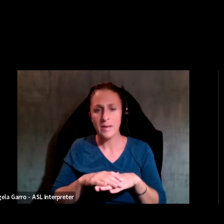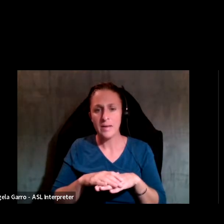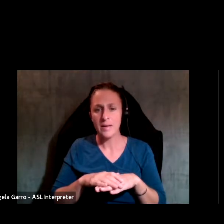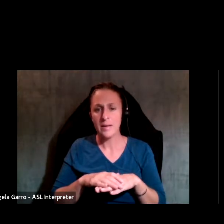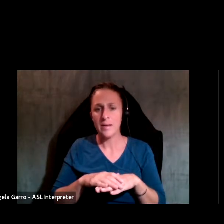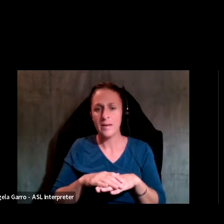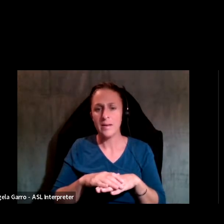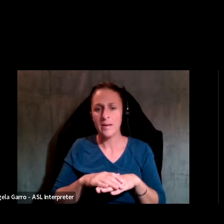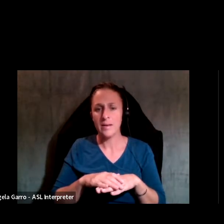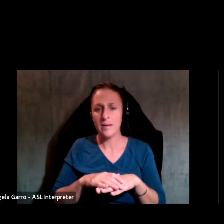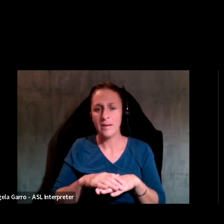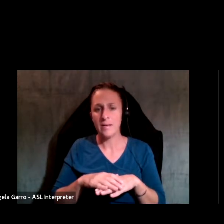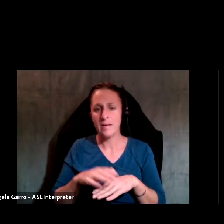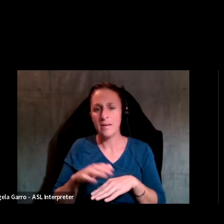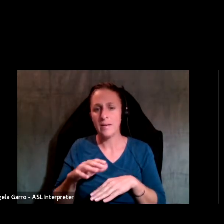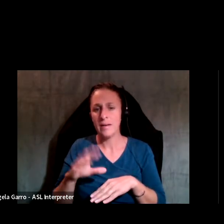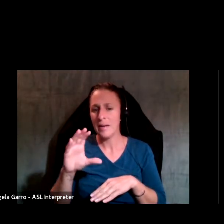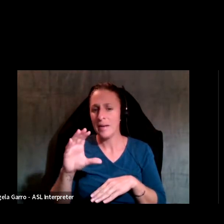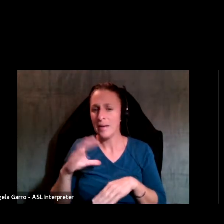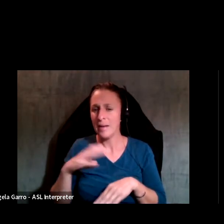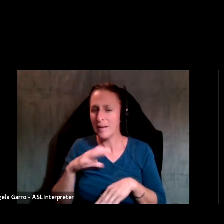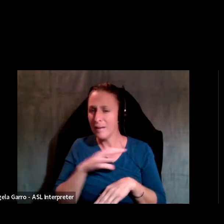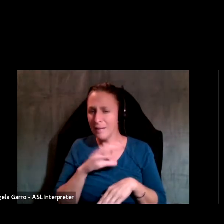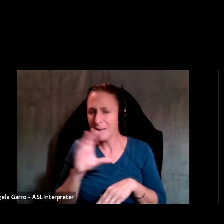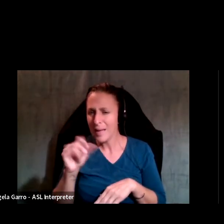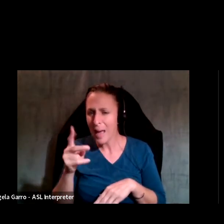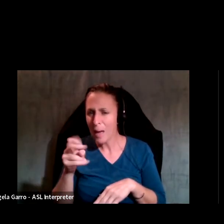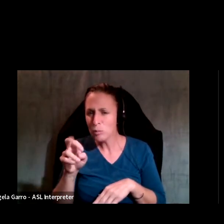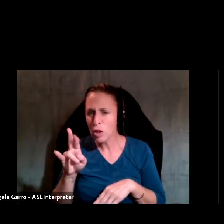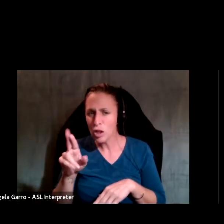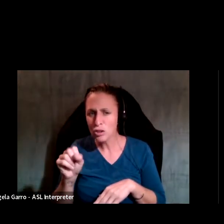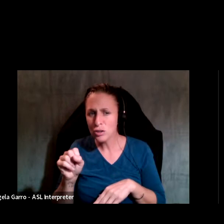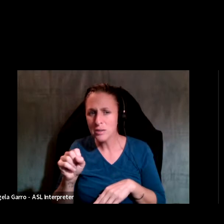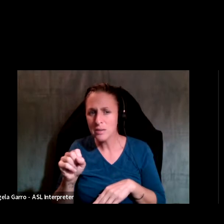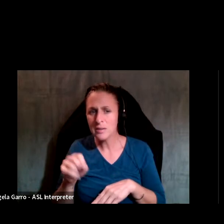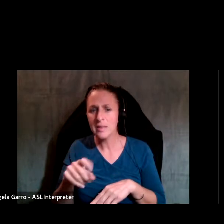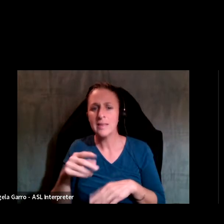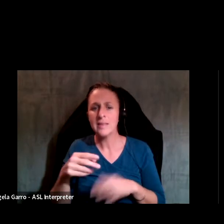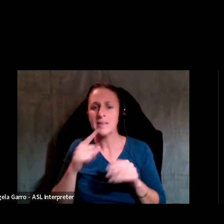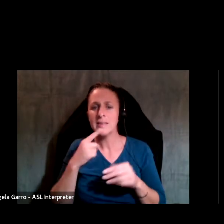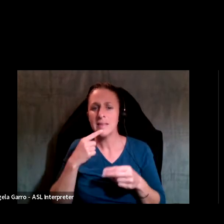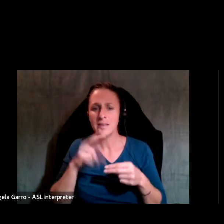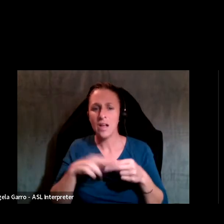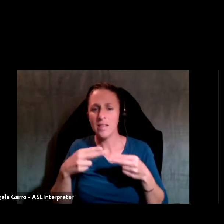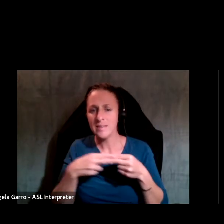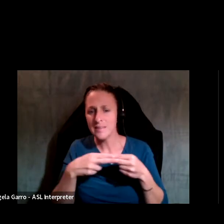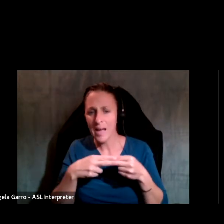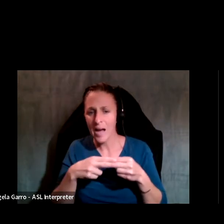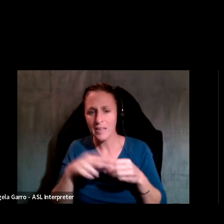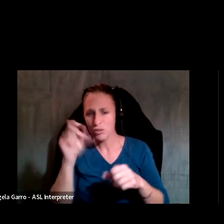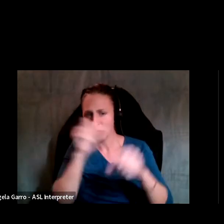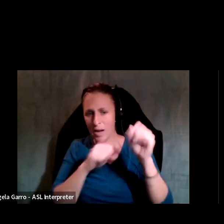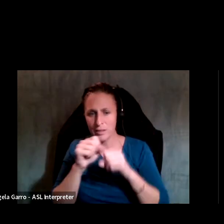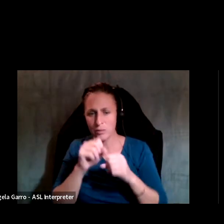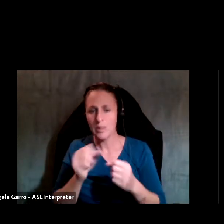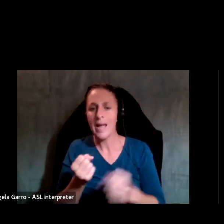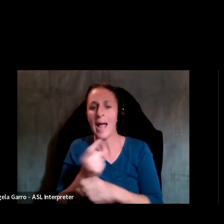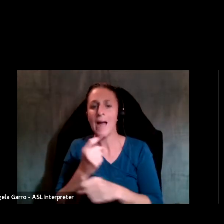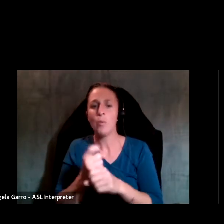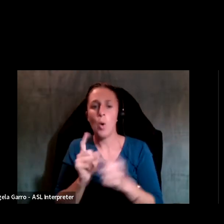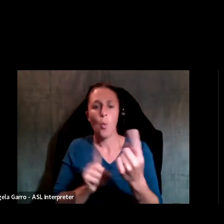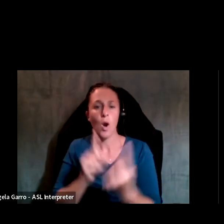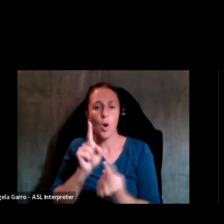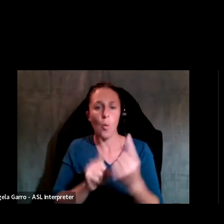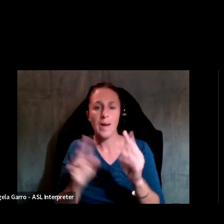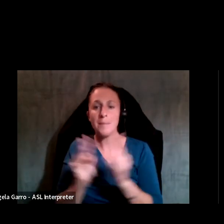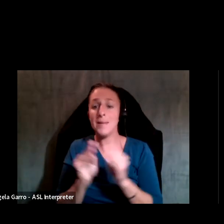kind of. It says on the slide that strategy is an annual one-on-one meeting with all students,